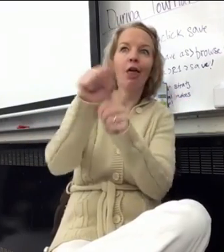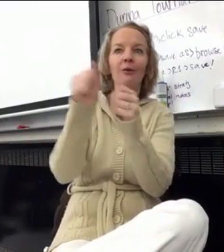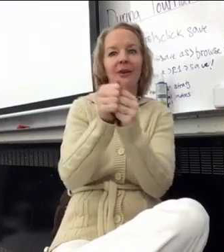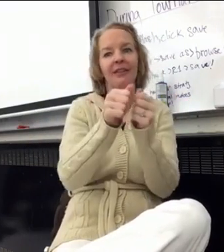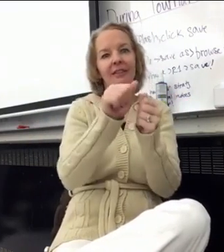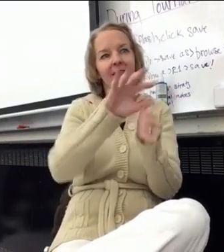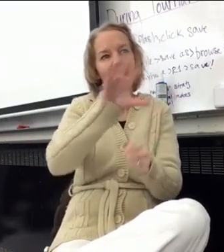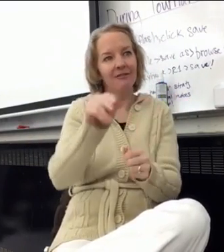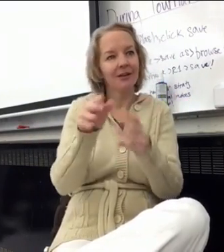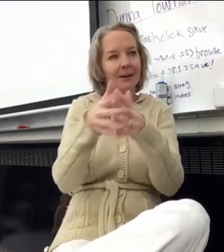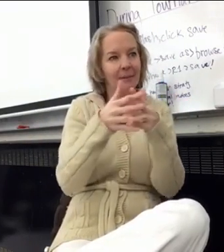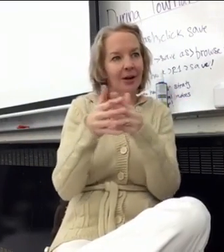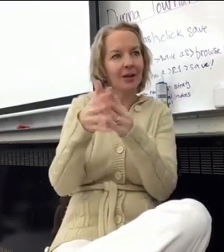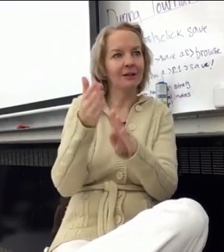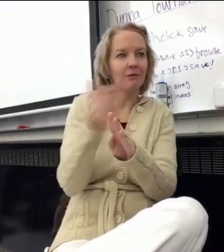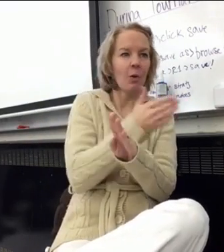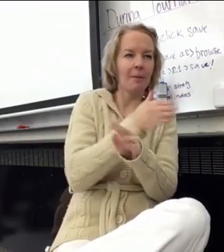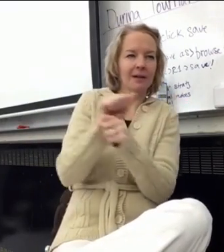former slaves in the South.